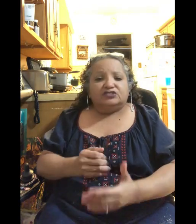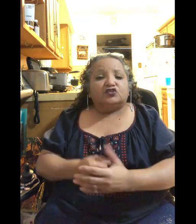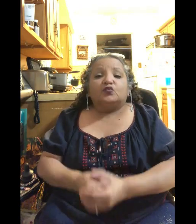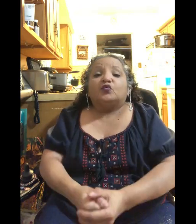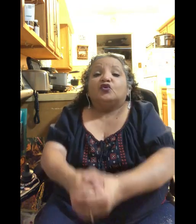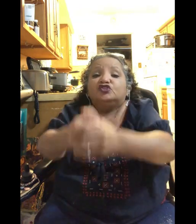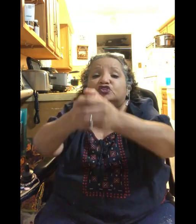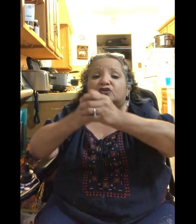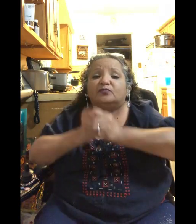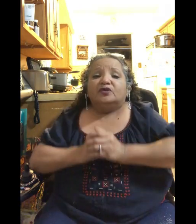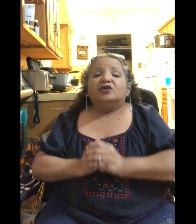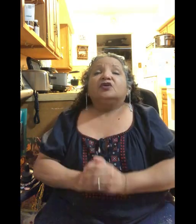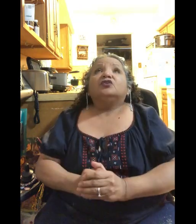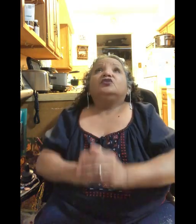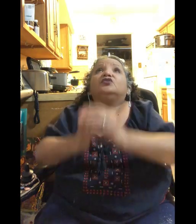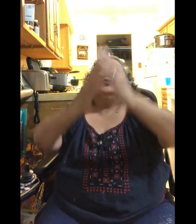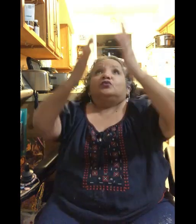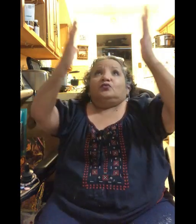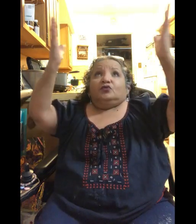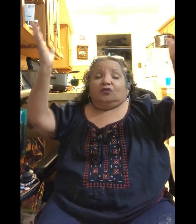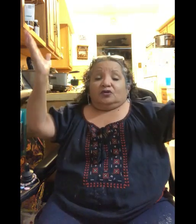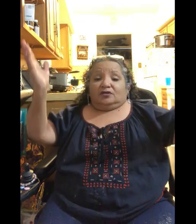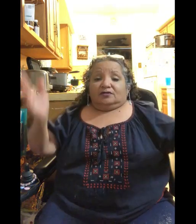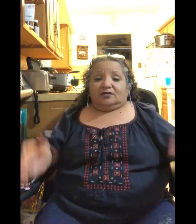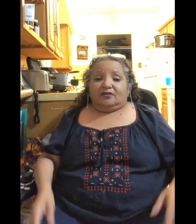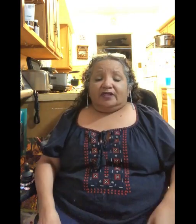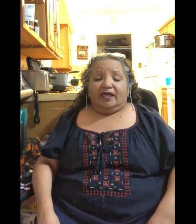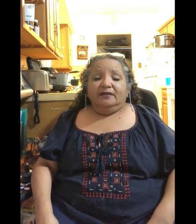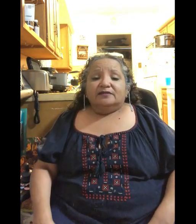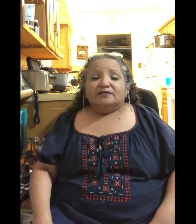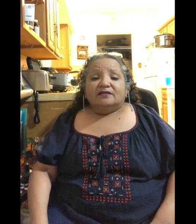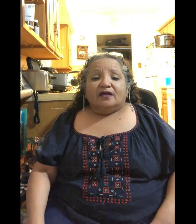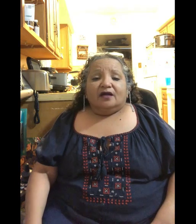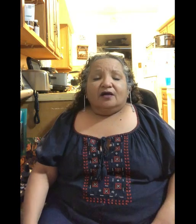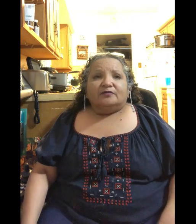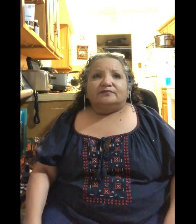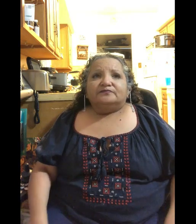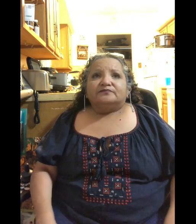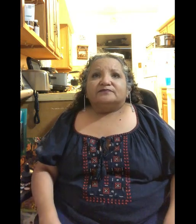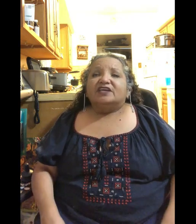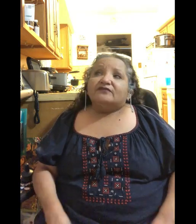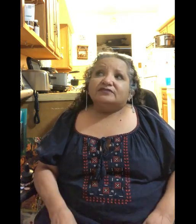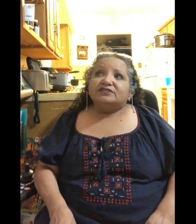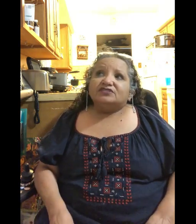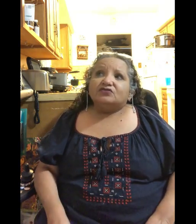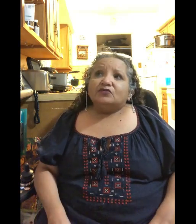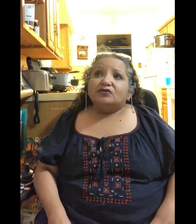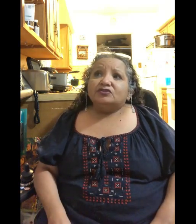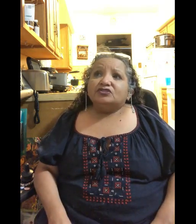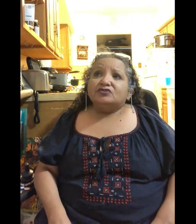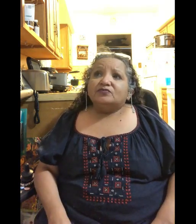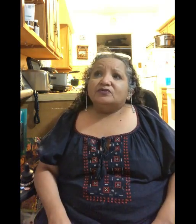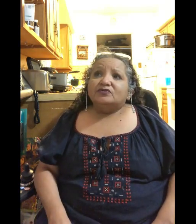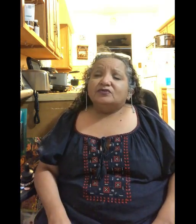to worship you. Okay? Never cease to worship